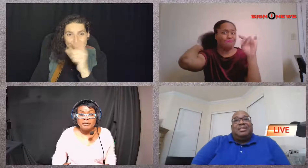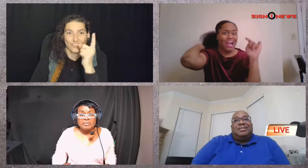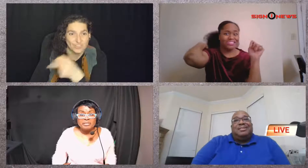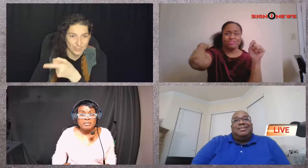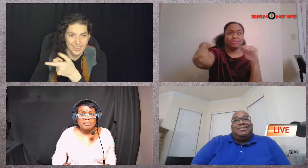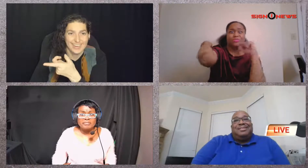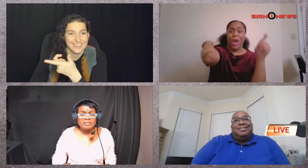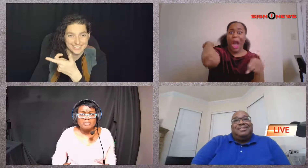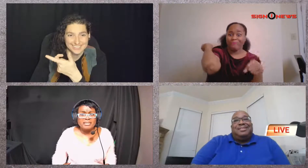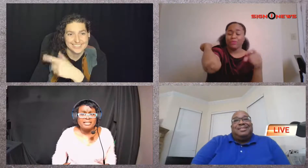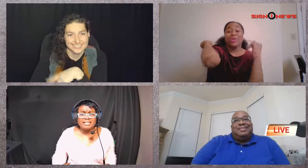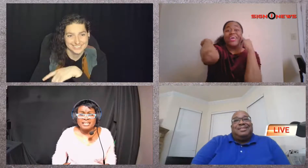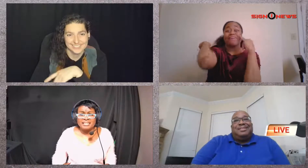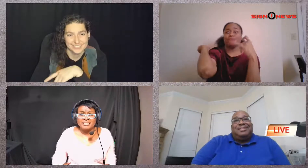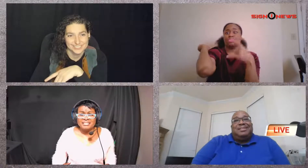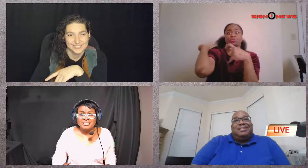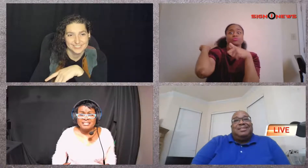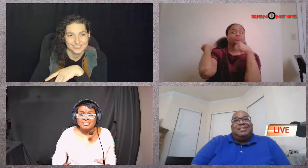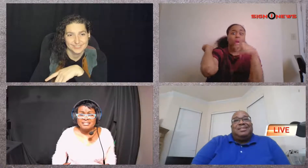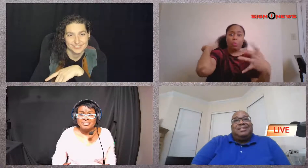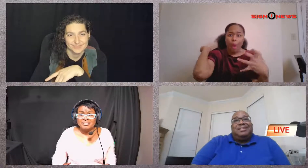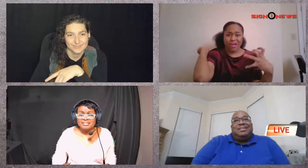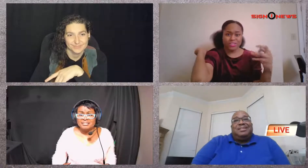And my parents were like, "You don't have to go to Gallaudet.